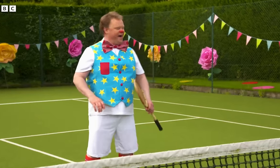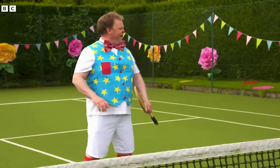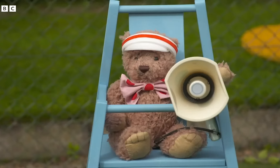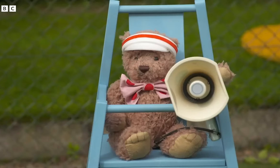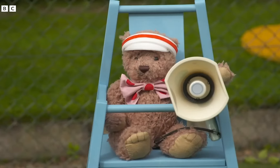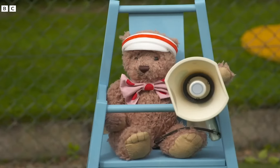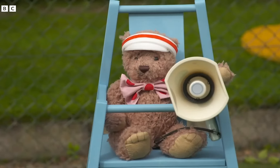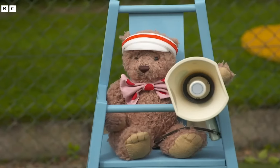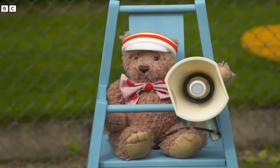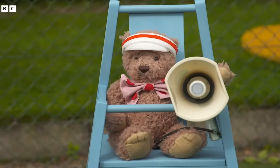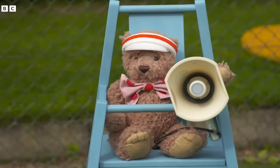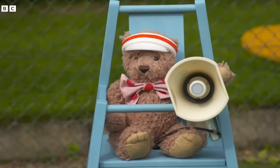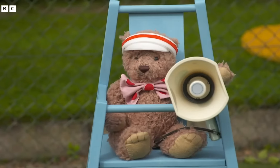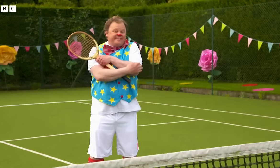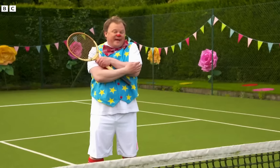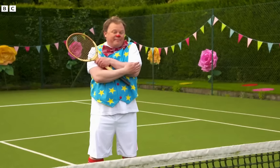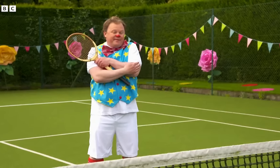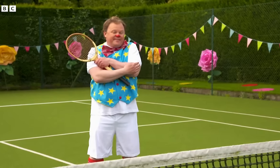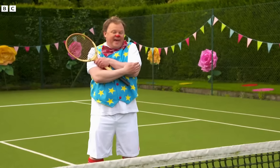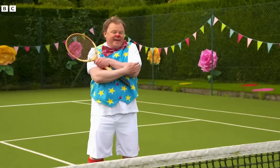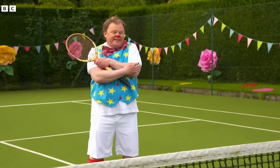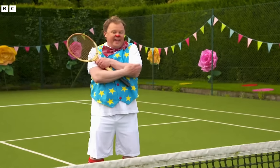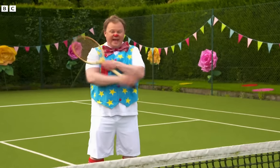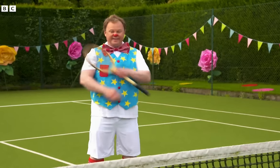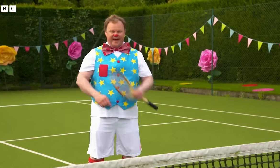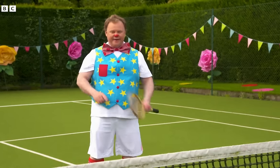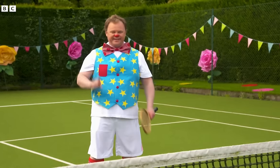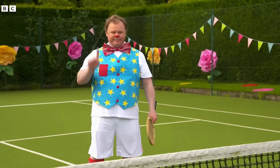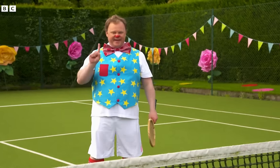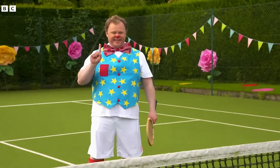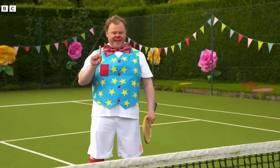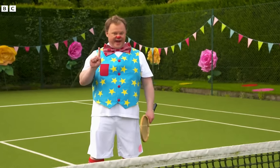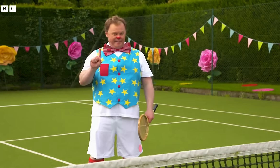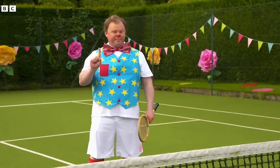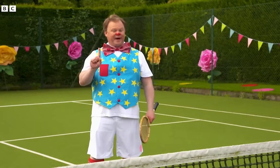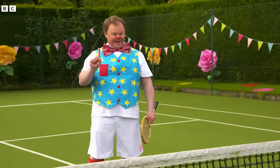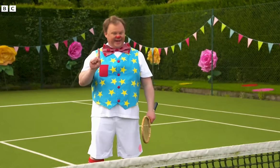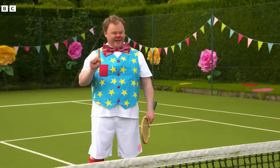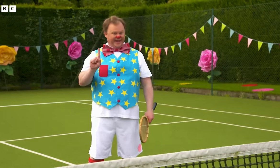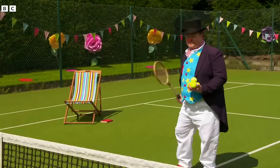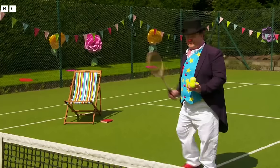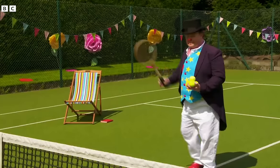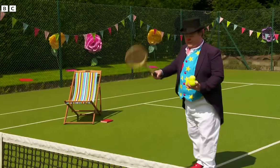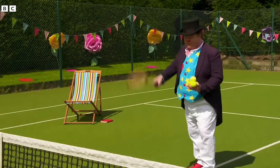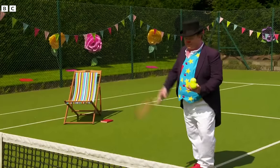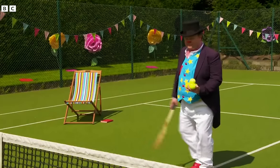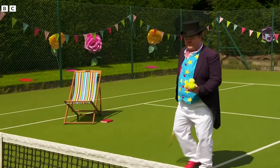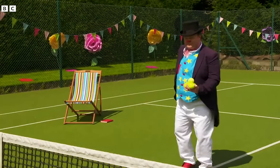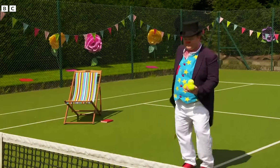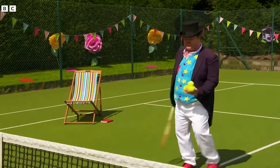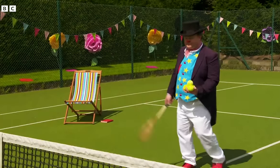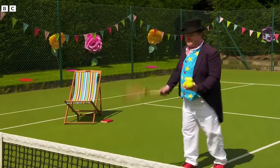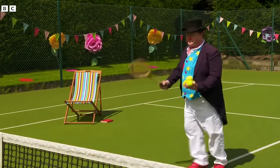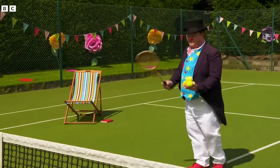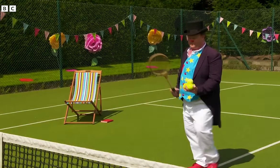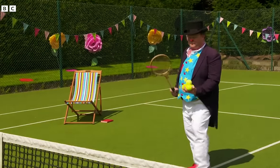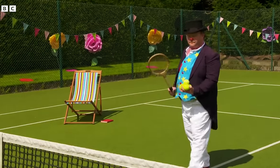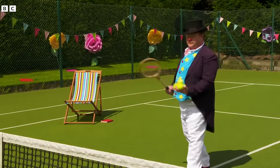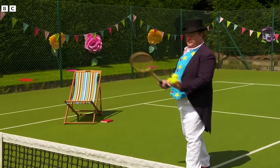Tumble? Yes. Tumble Ted is going to be the umpire. It looks like Lord Tumble is about